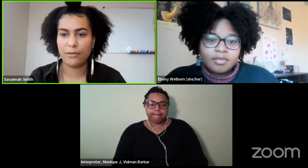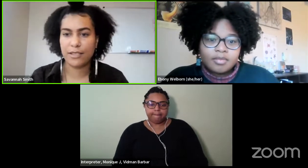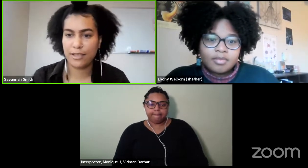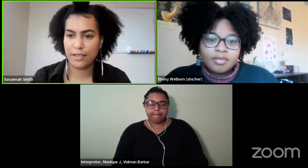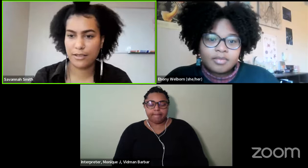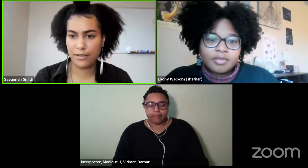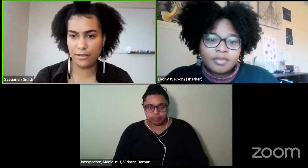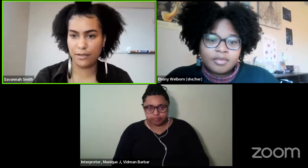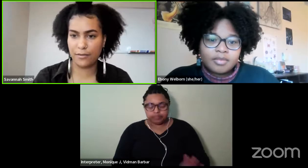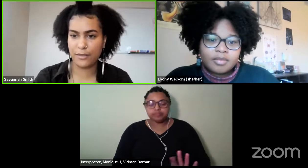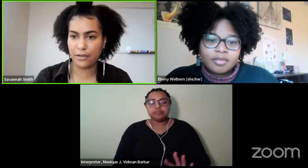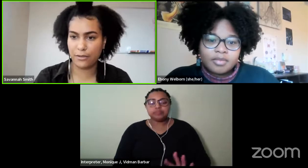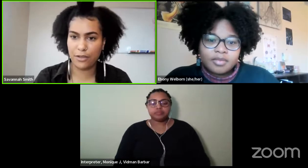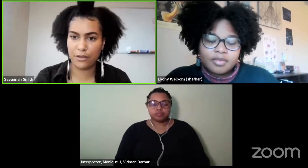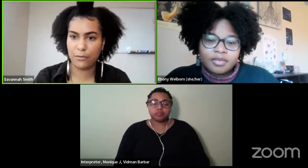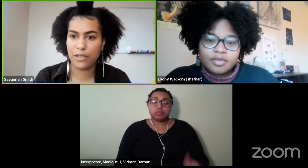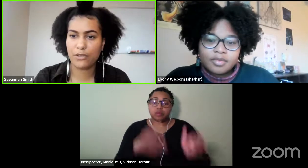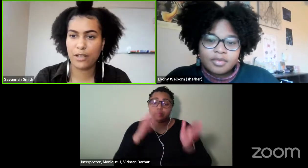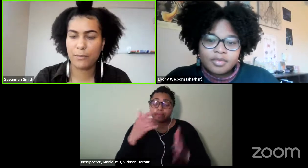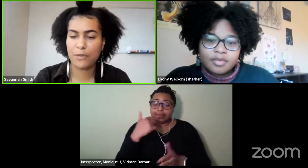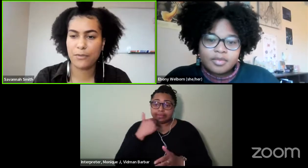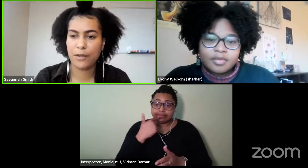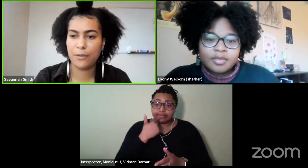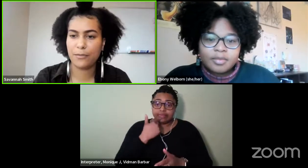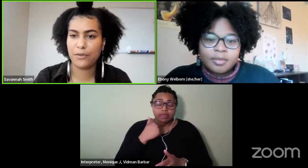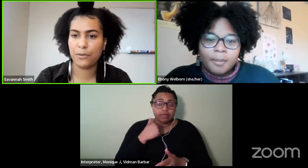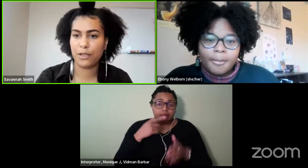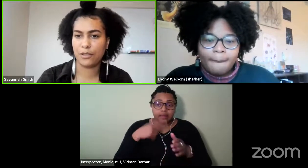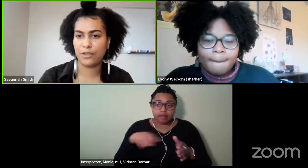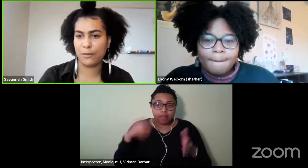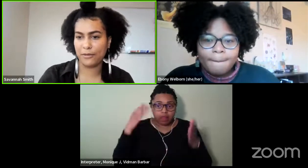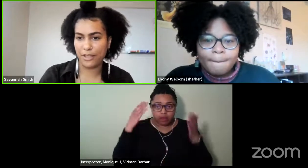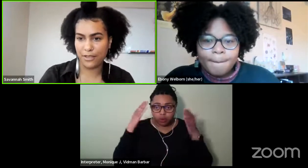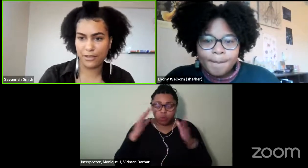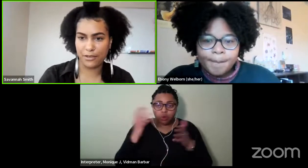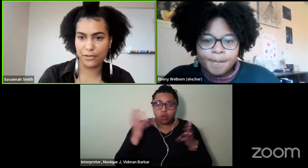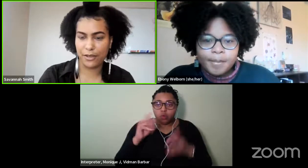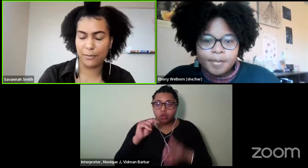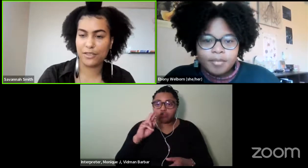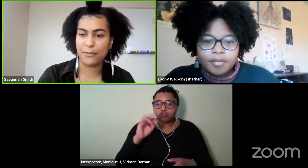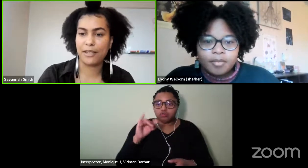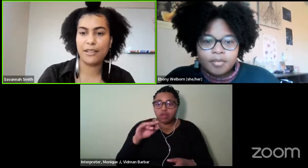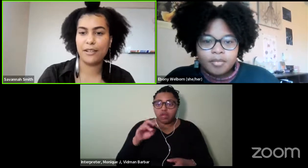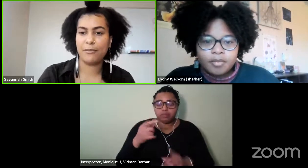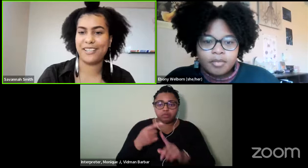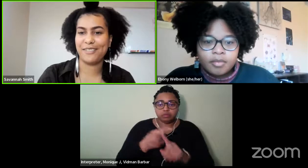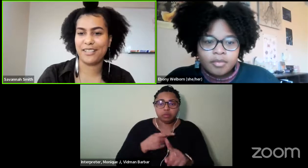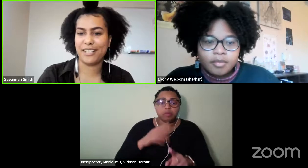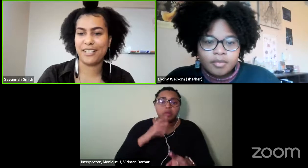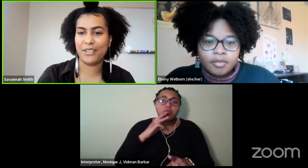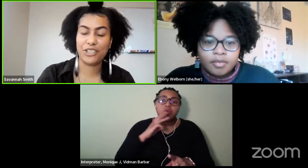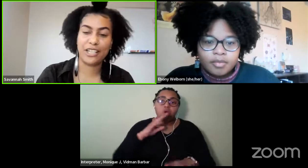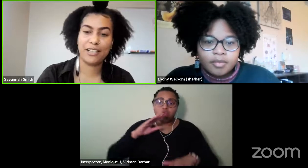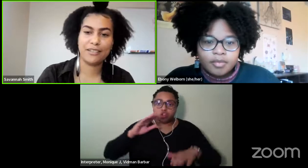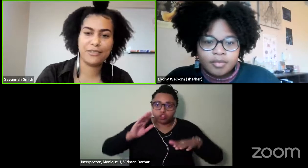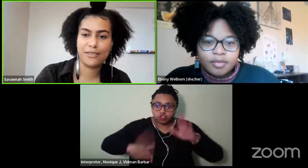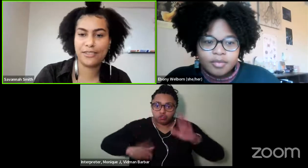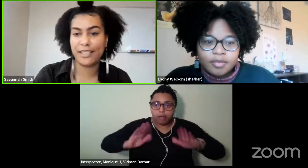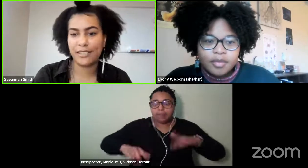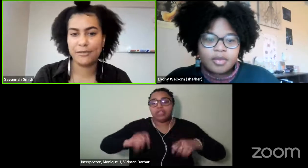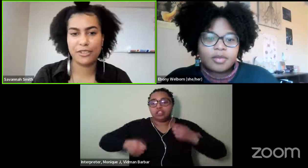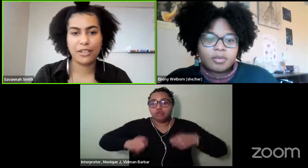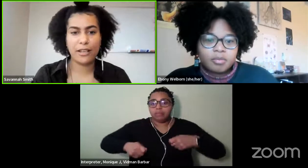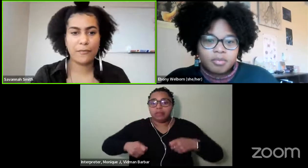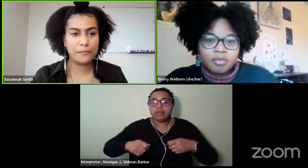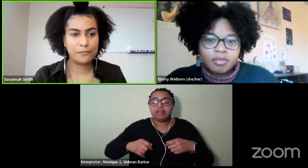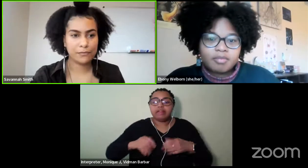Nice. Addie White says they don't know what tribe it was from, the water drumming video they saw, I'm assuming, but it was in Oceania.